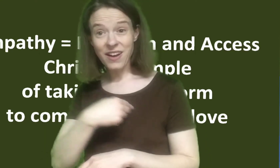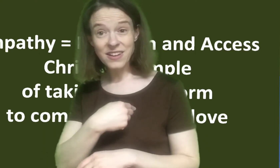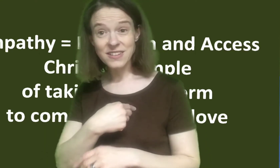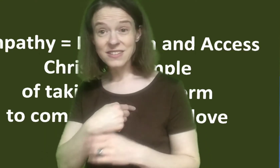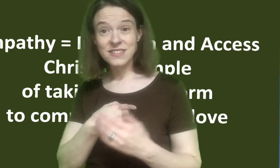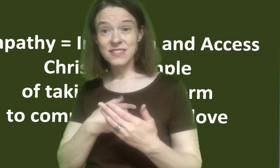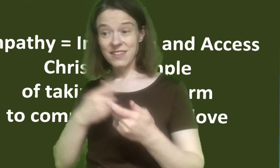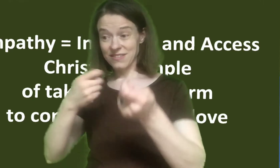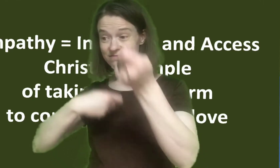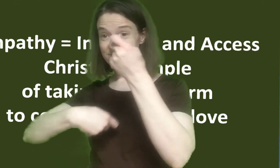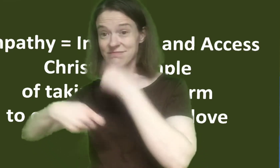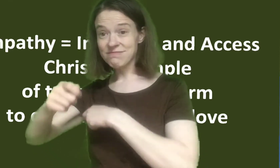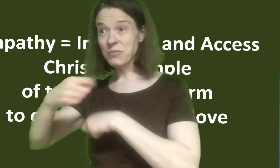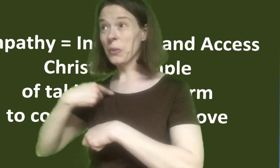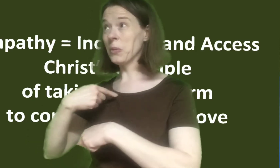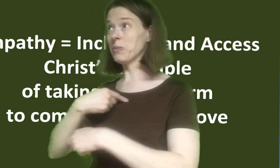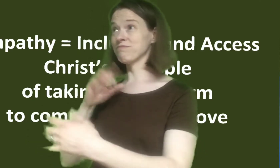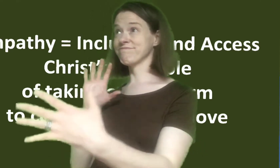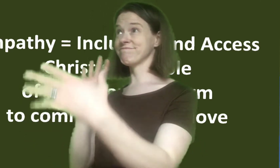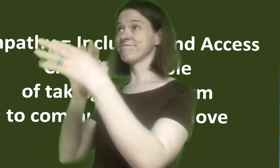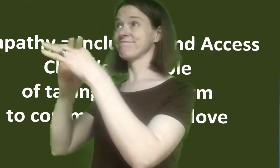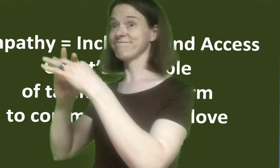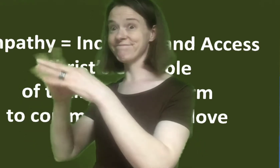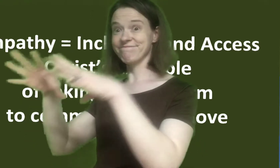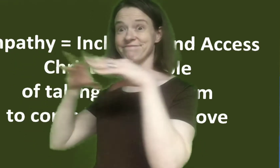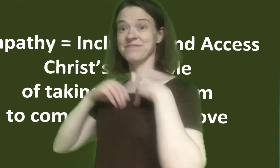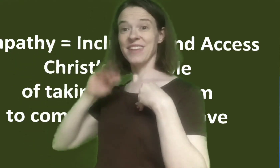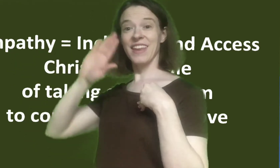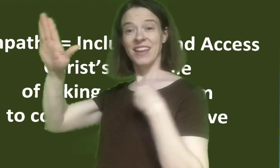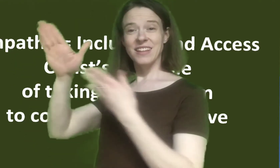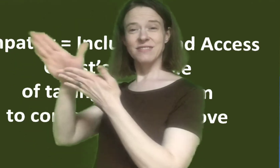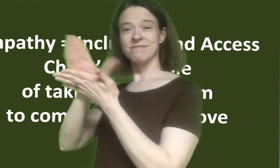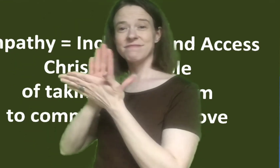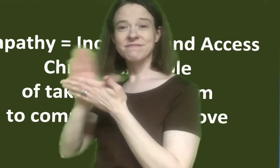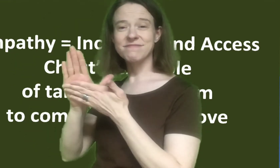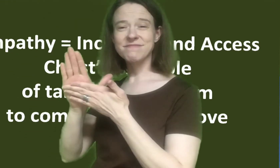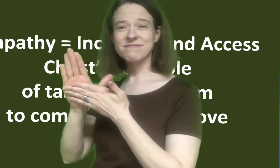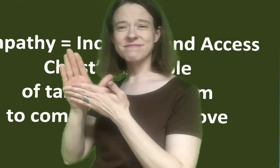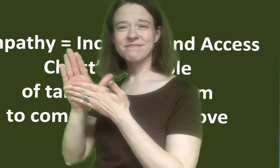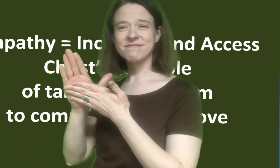for us. In exchange, we took on his righteousness.